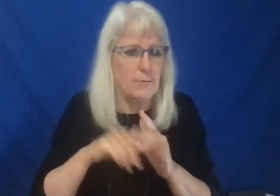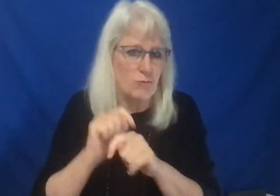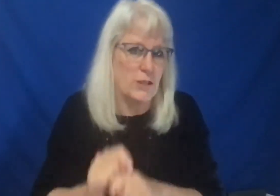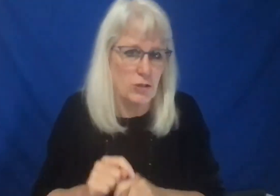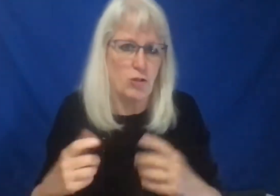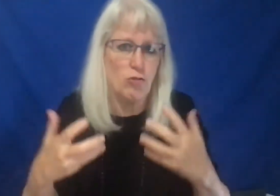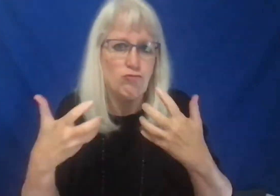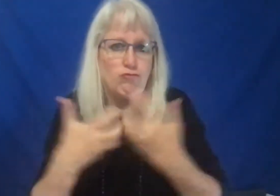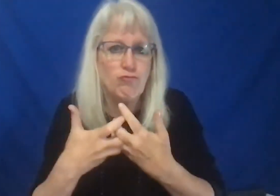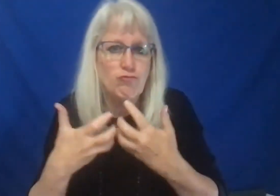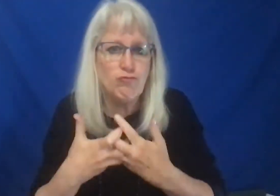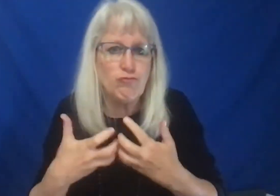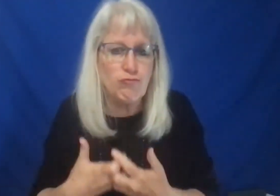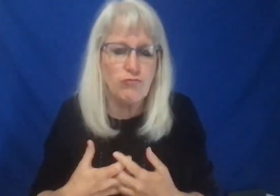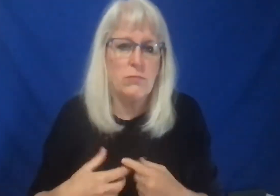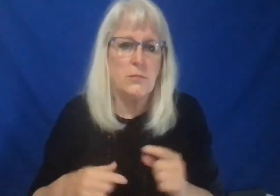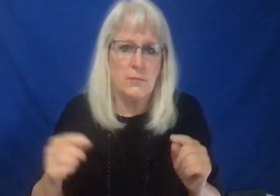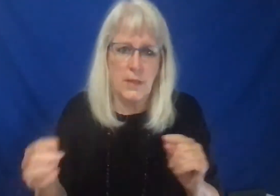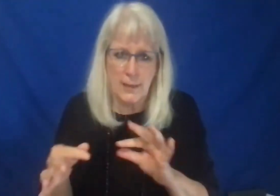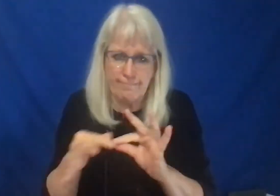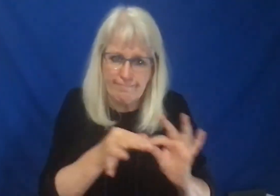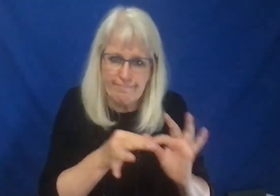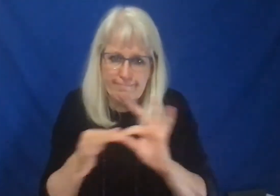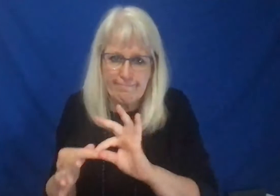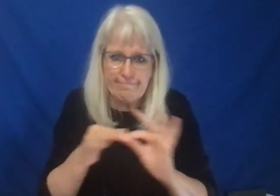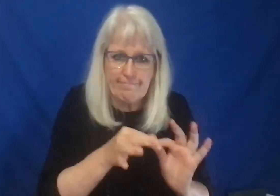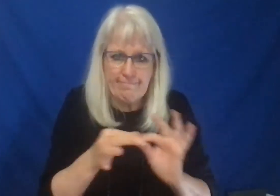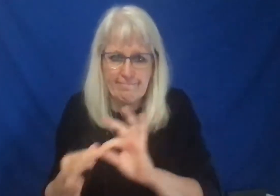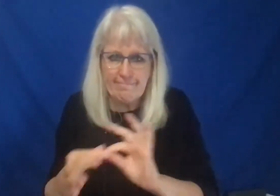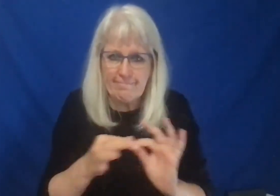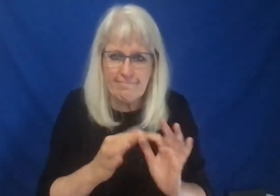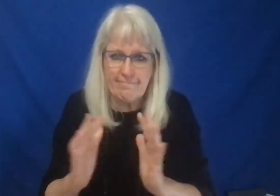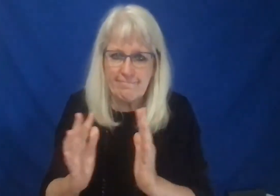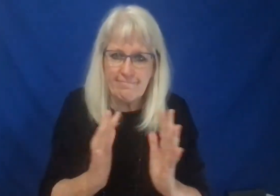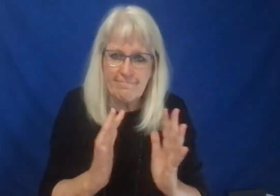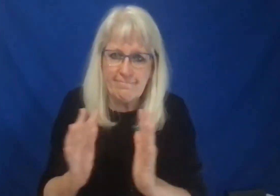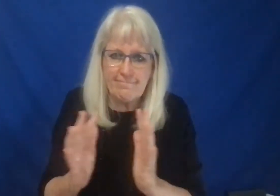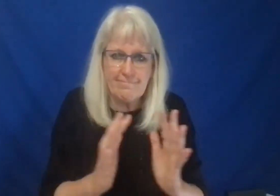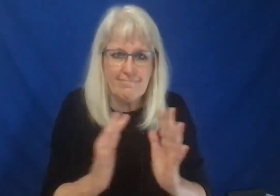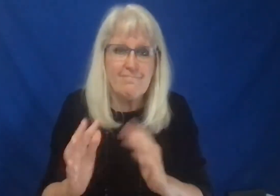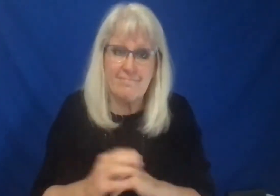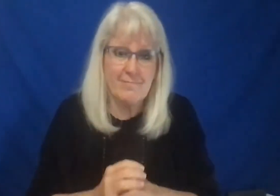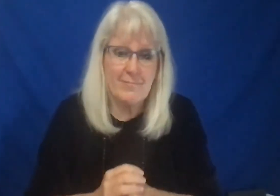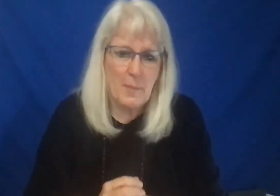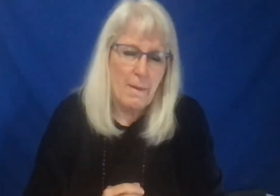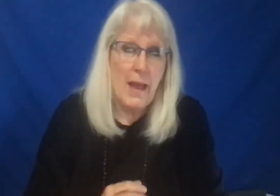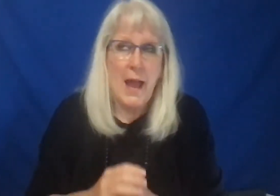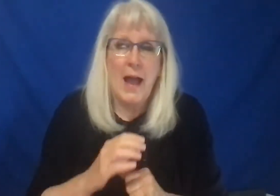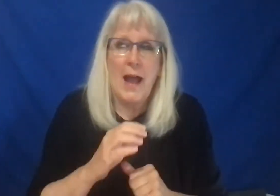they're referential and they are resonant with each other. And I won't have time to demonstrate that fully, but I hope